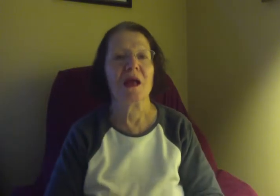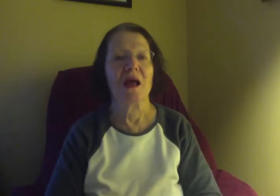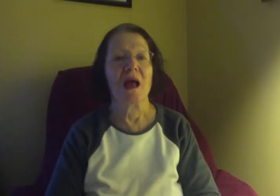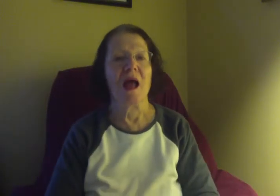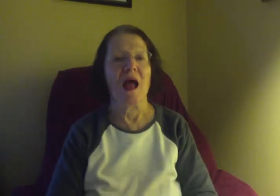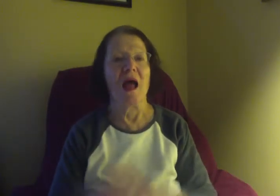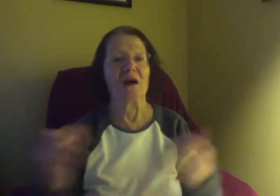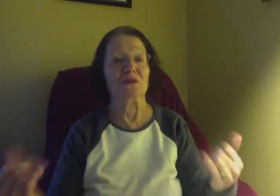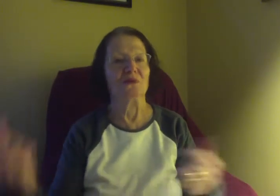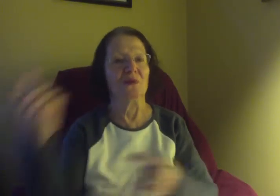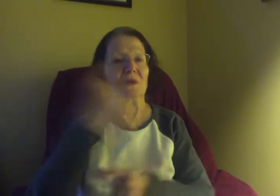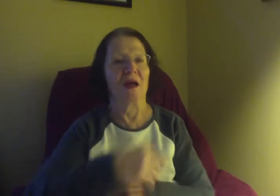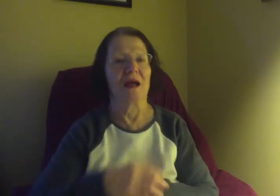Only if could have